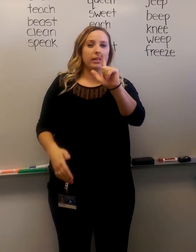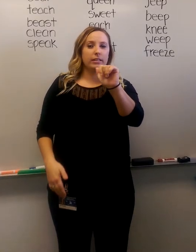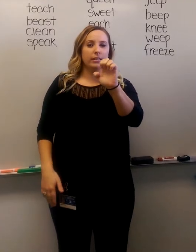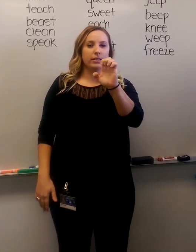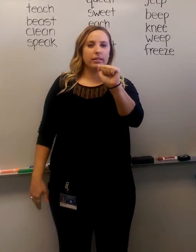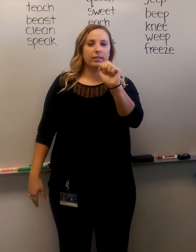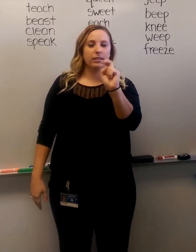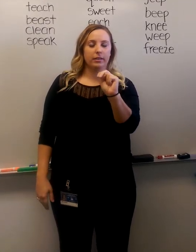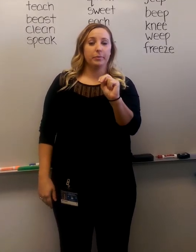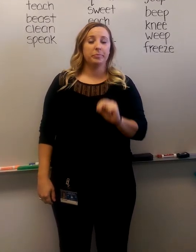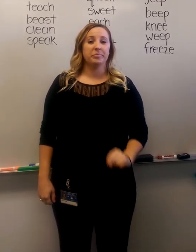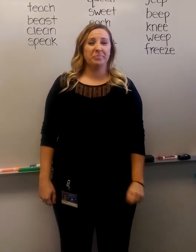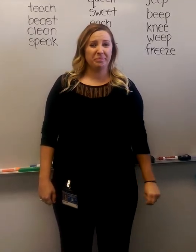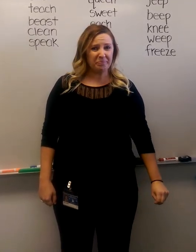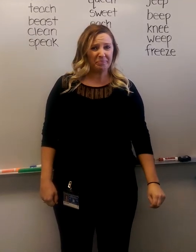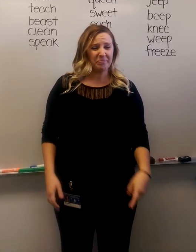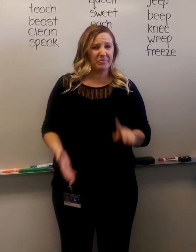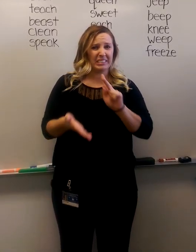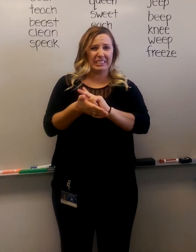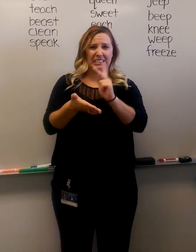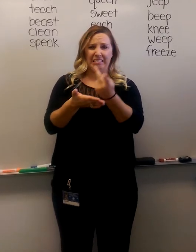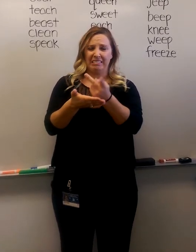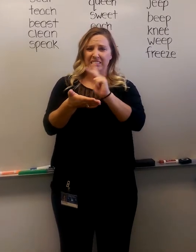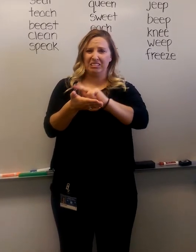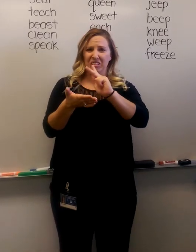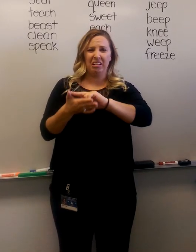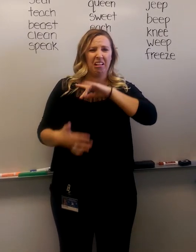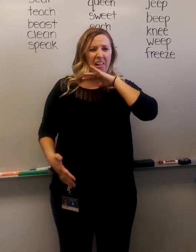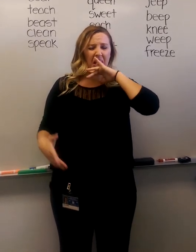The kitchen is a mess. Please clean it.